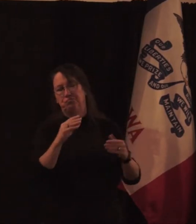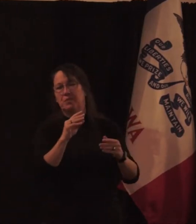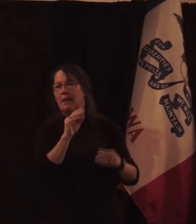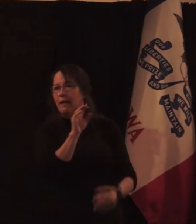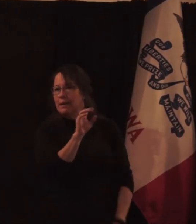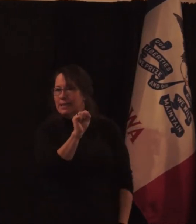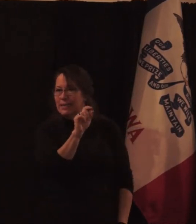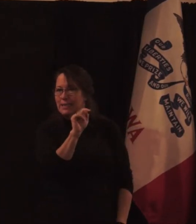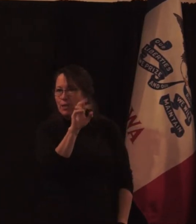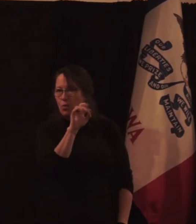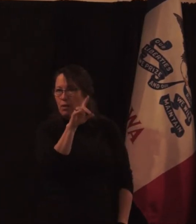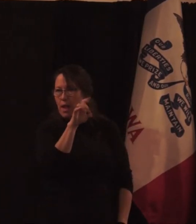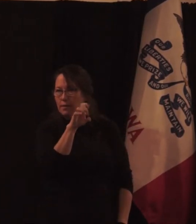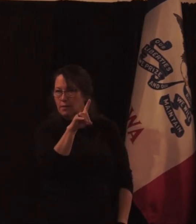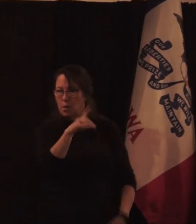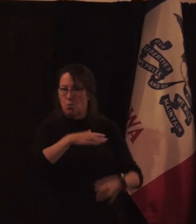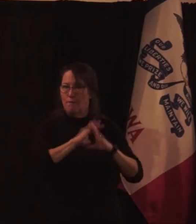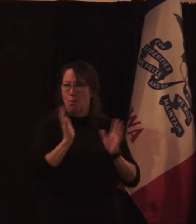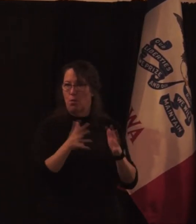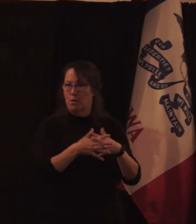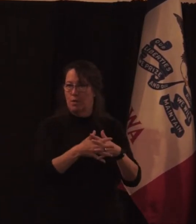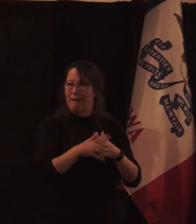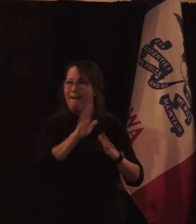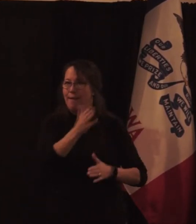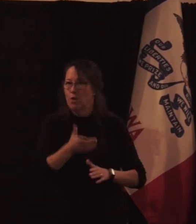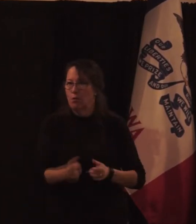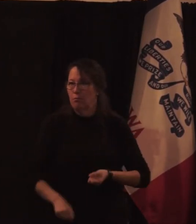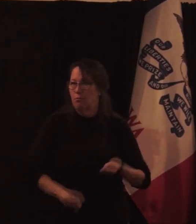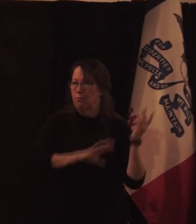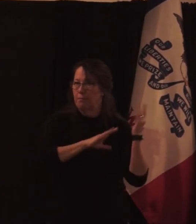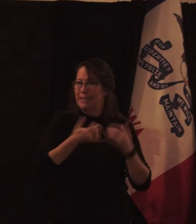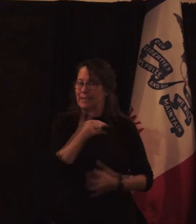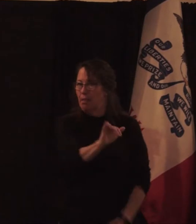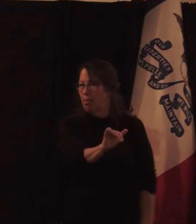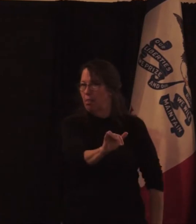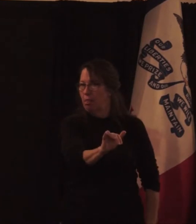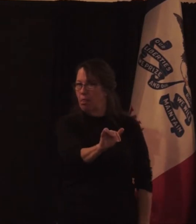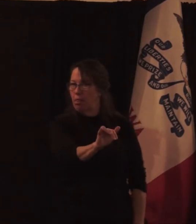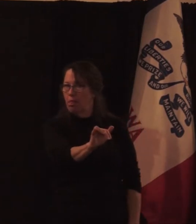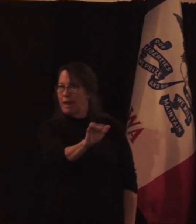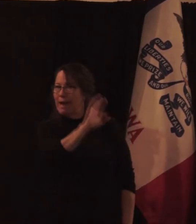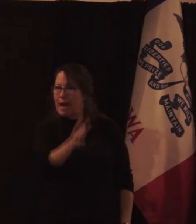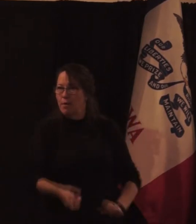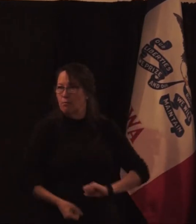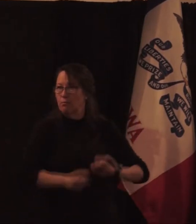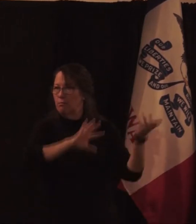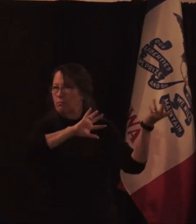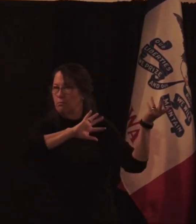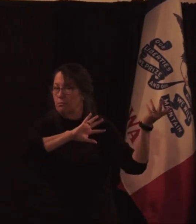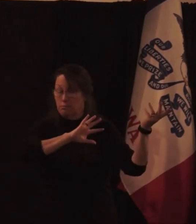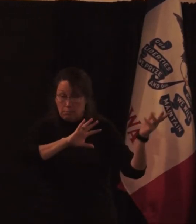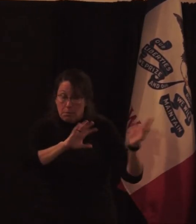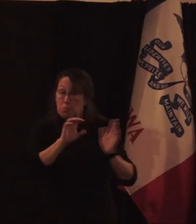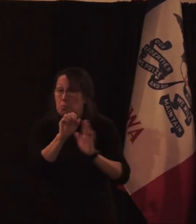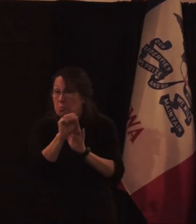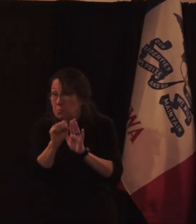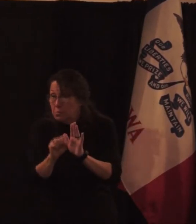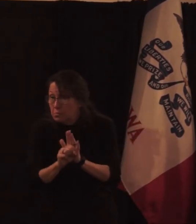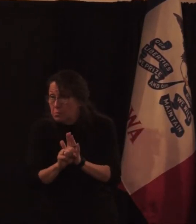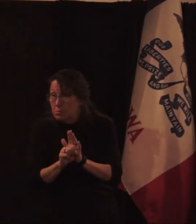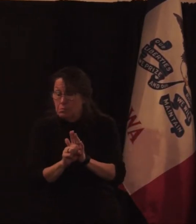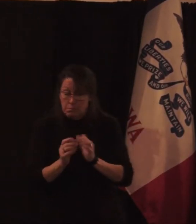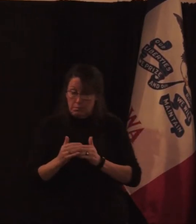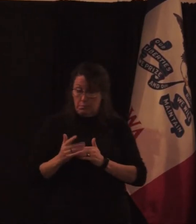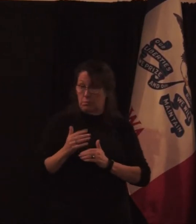sterilize someone has never been overturned. Has never been overturned. Now states have